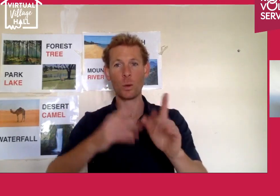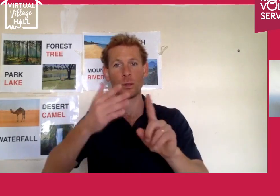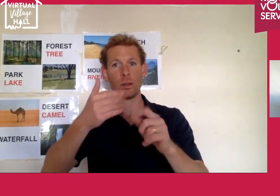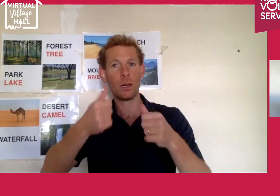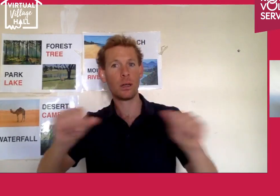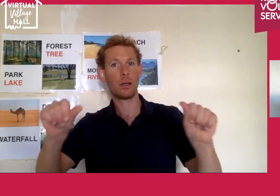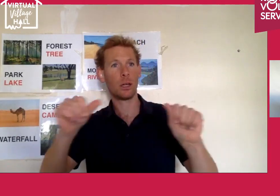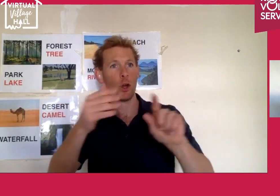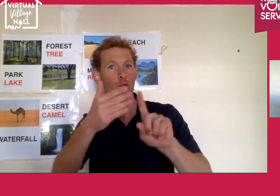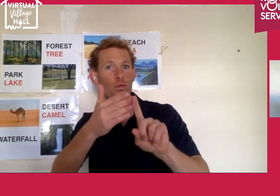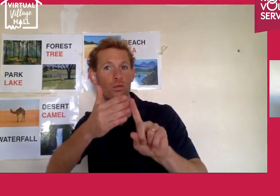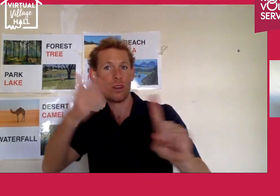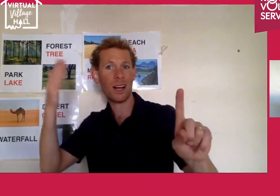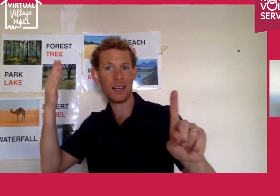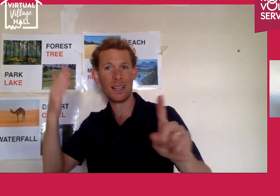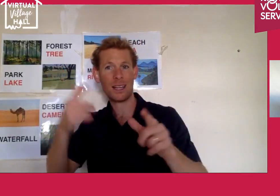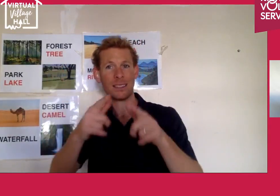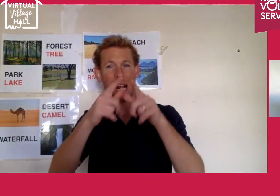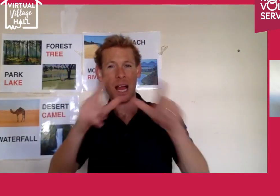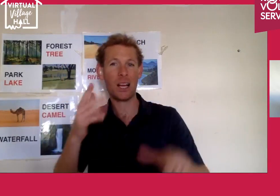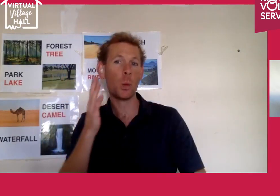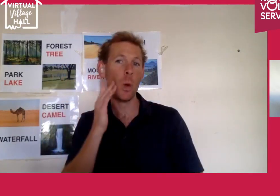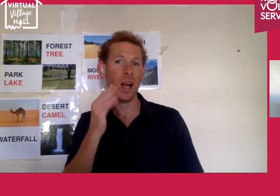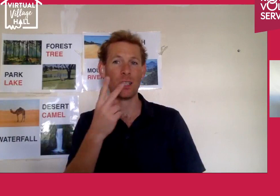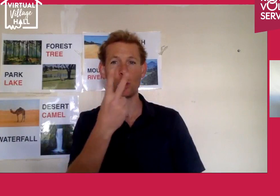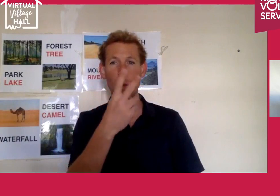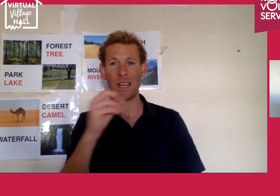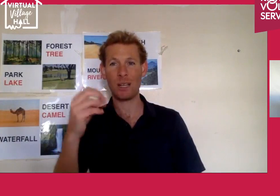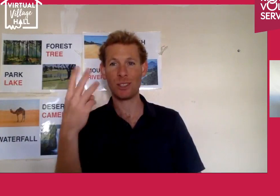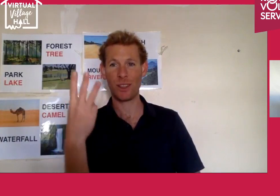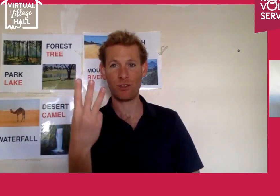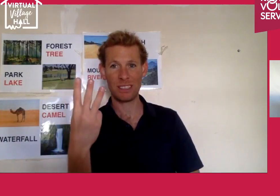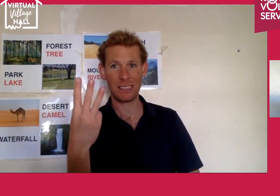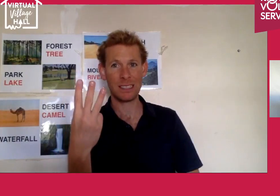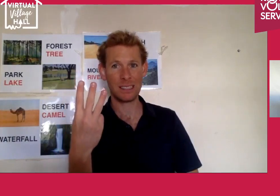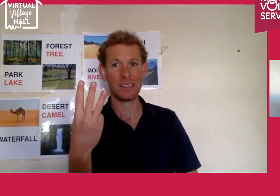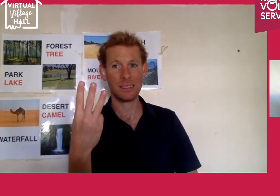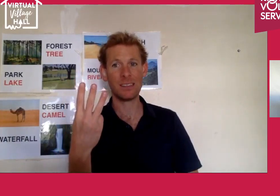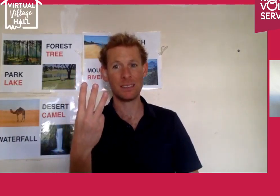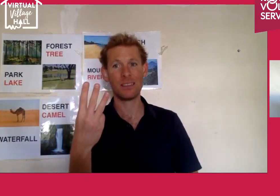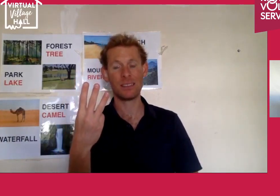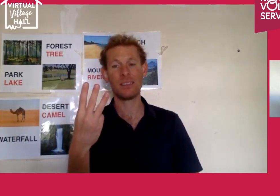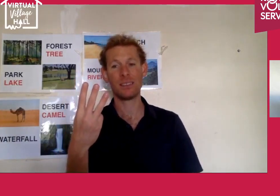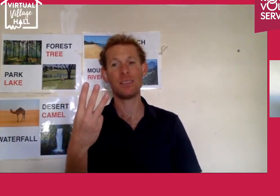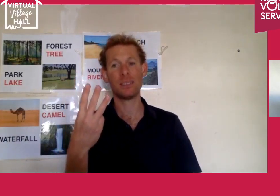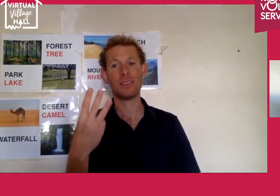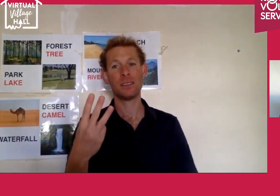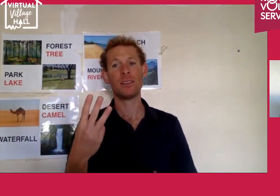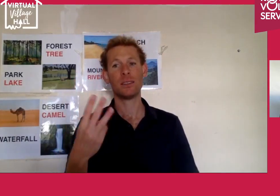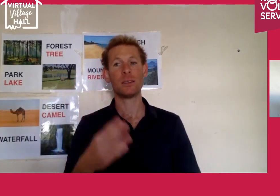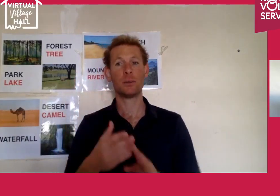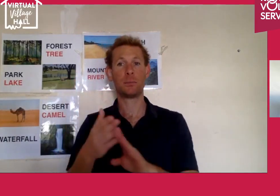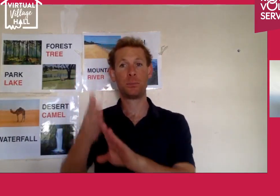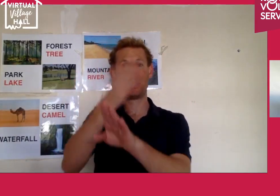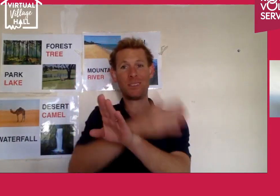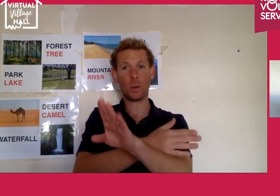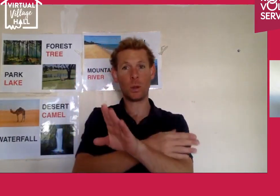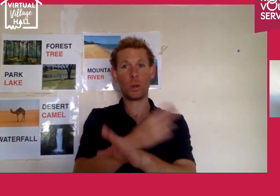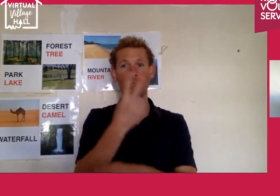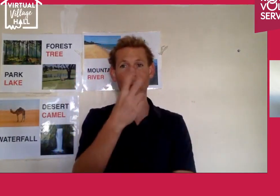And in regards to BSL, the recognition of BSL was in 2003.